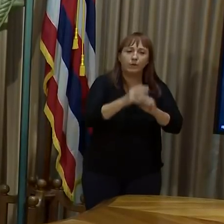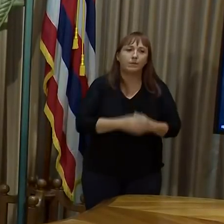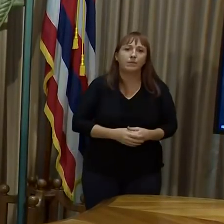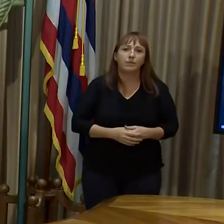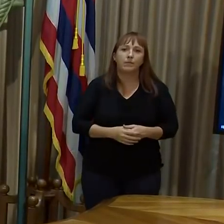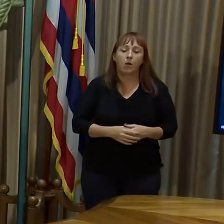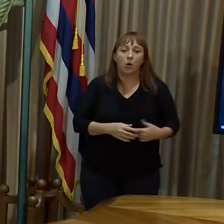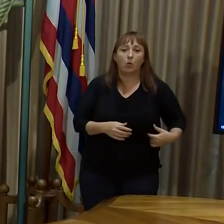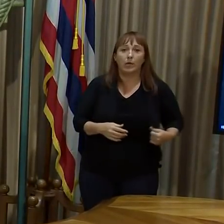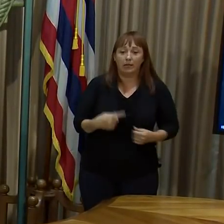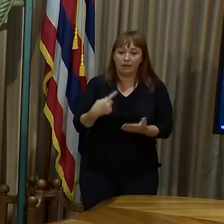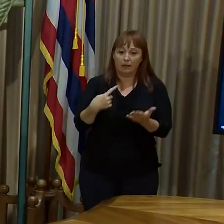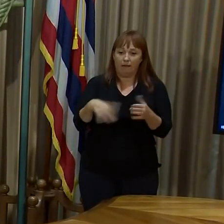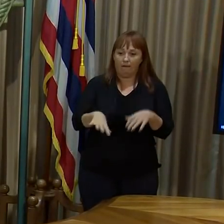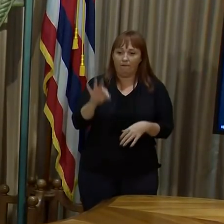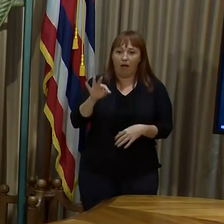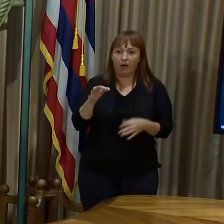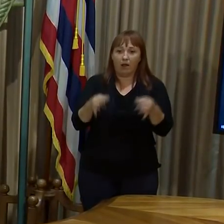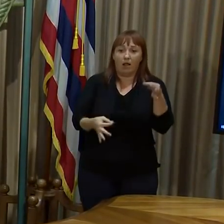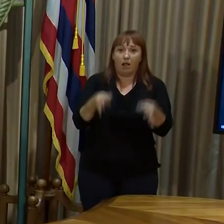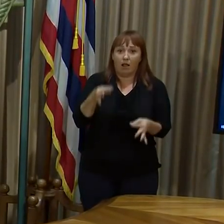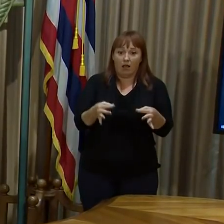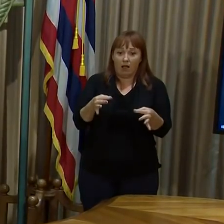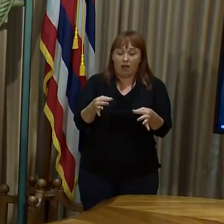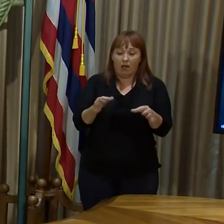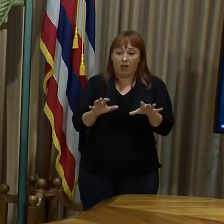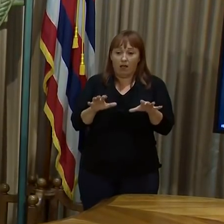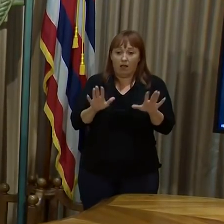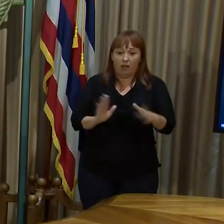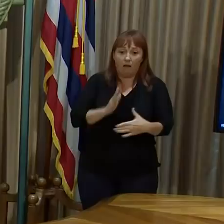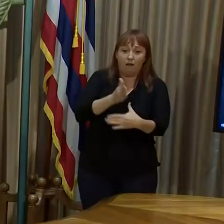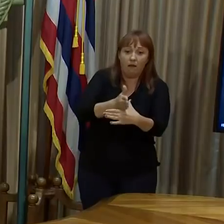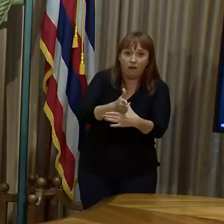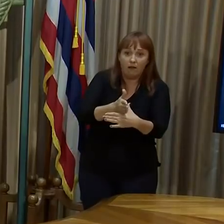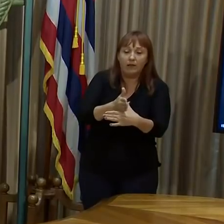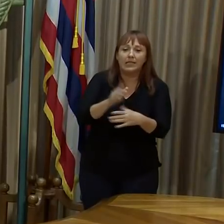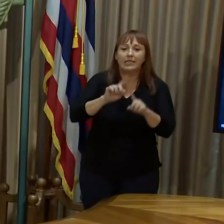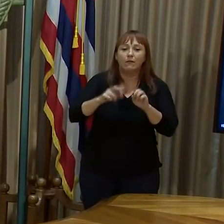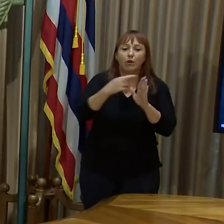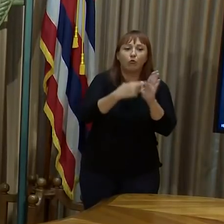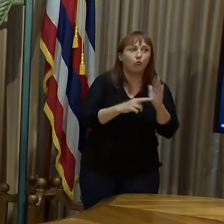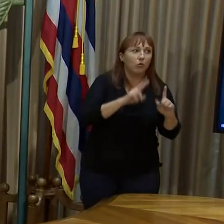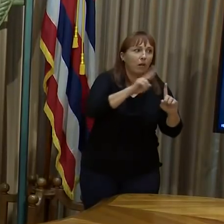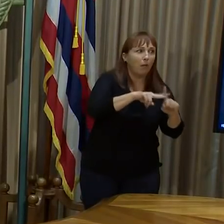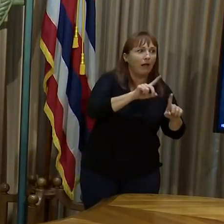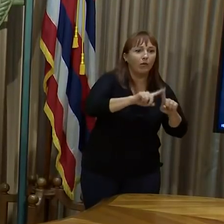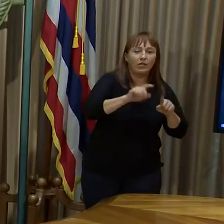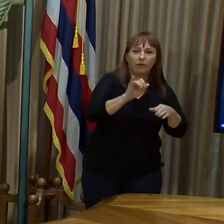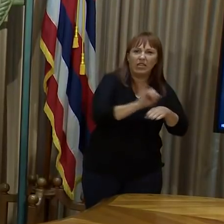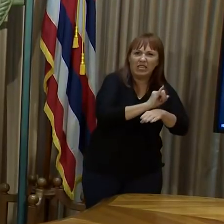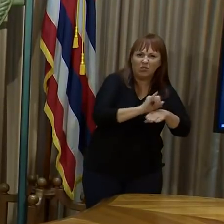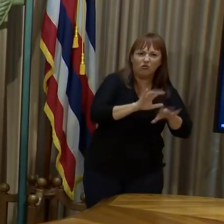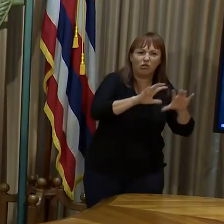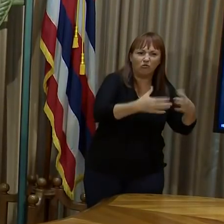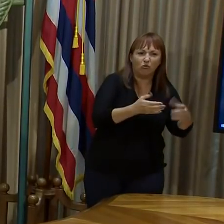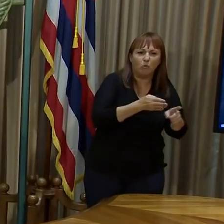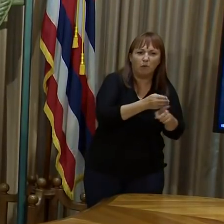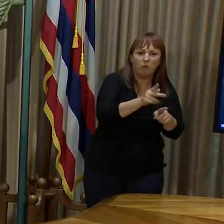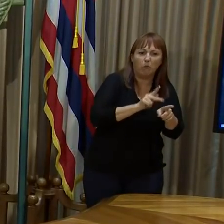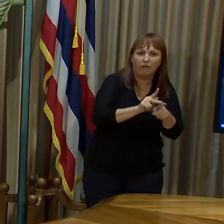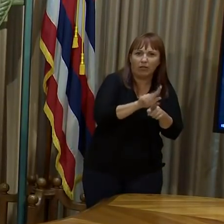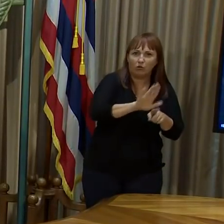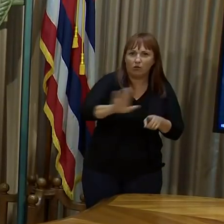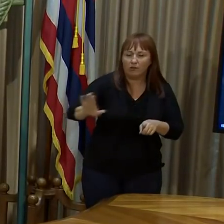mitigation actions that might allow different rules to apply in different industries. And I would say, I think for the most